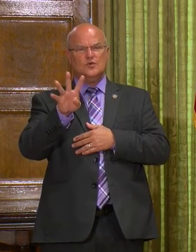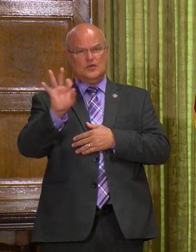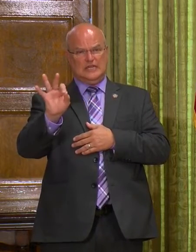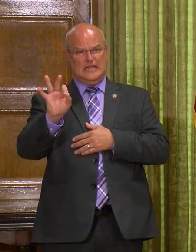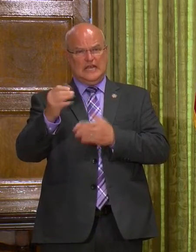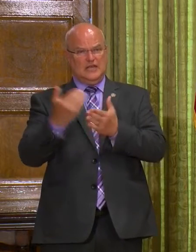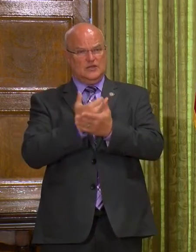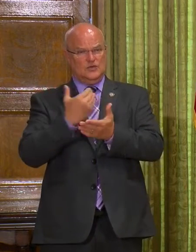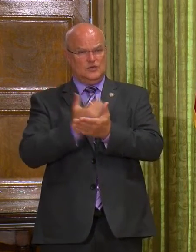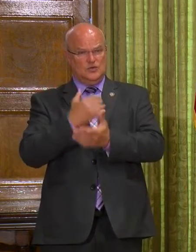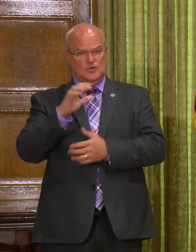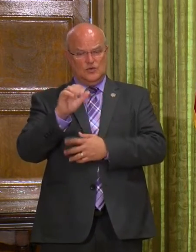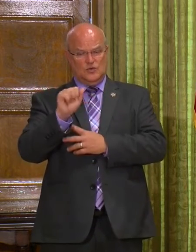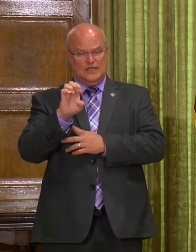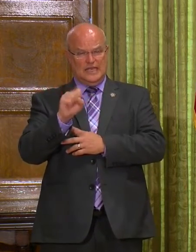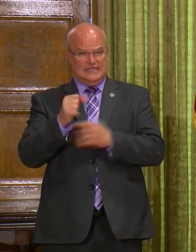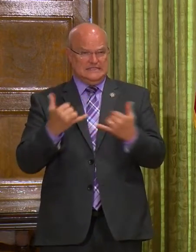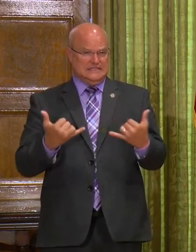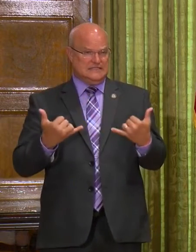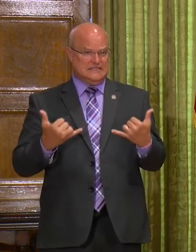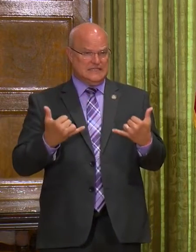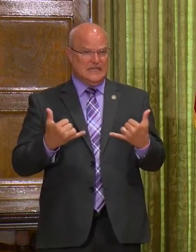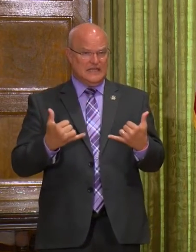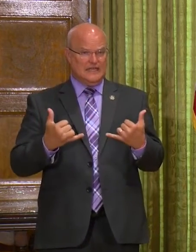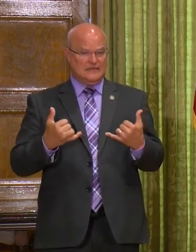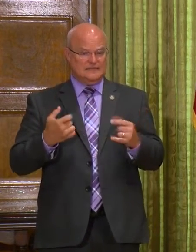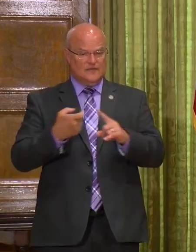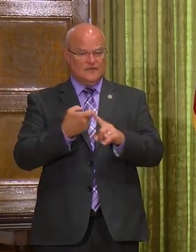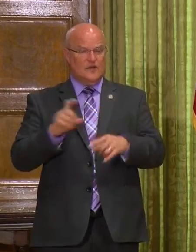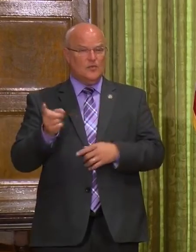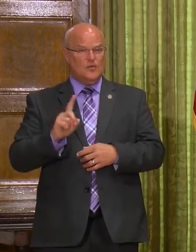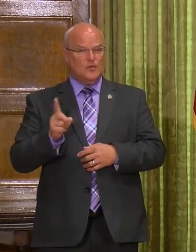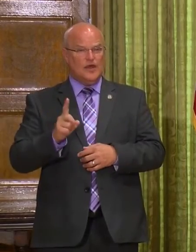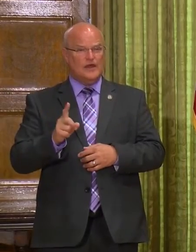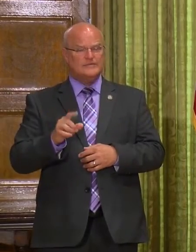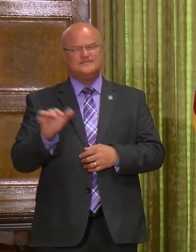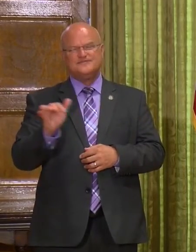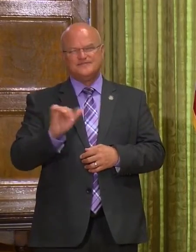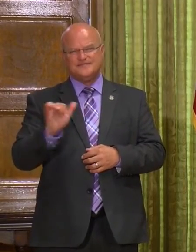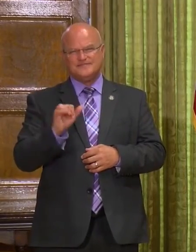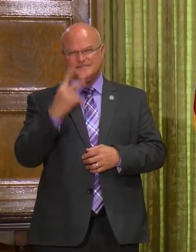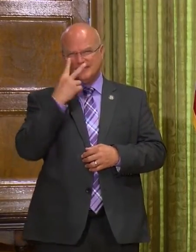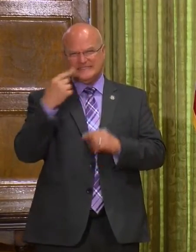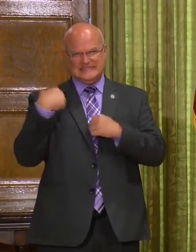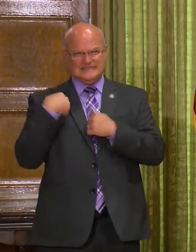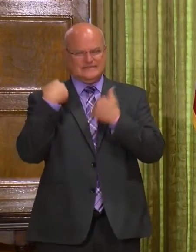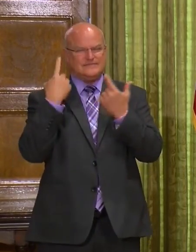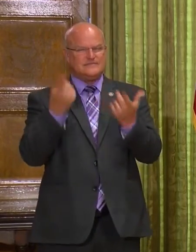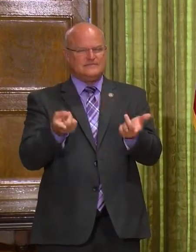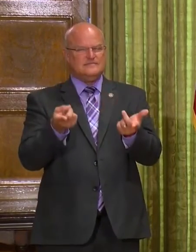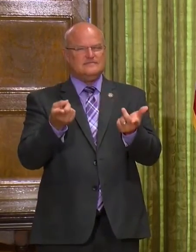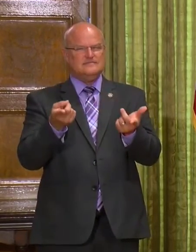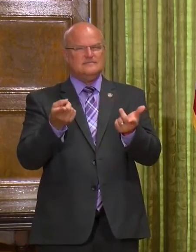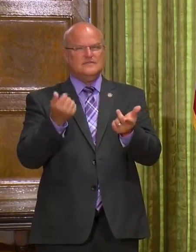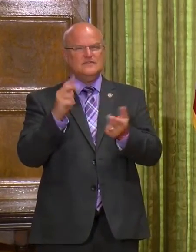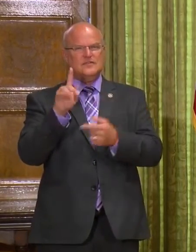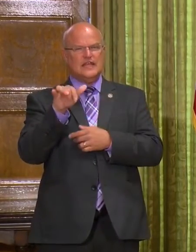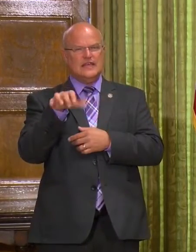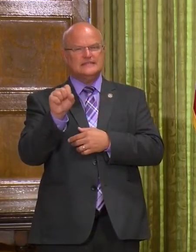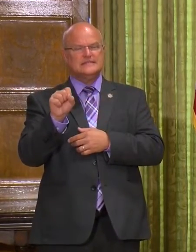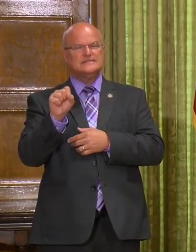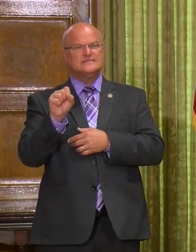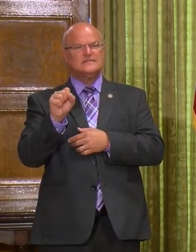249 new cases, where they're coming from is similar to what we've seen in the previous few